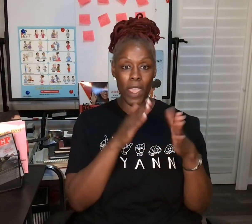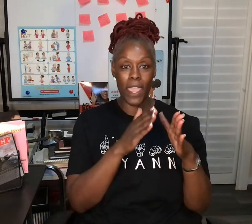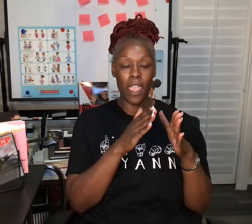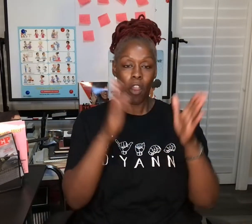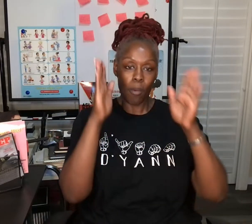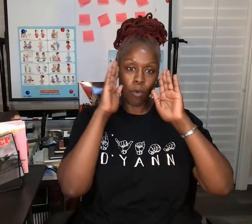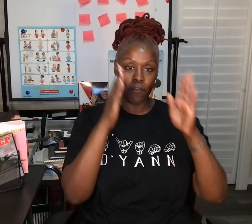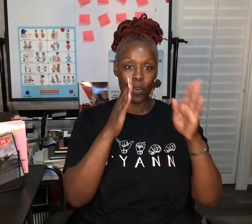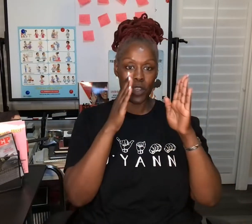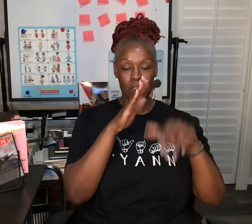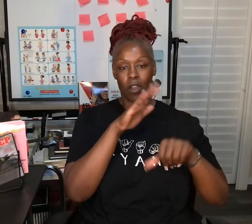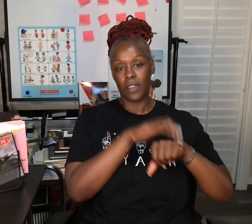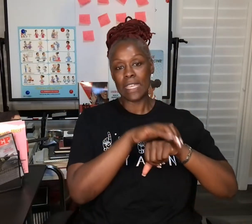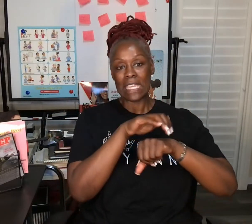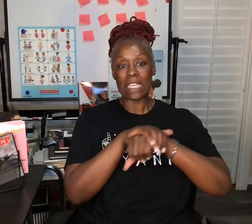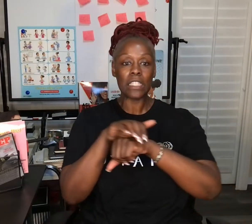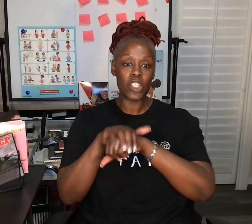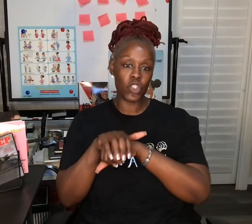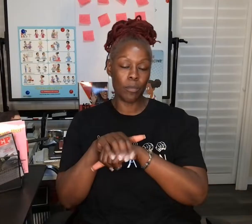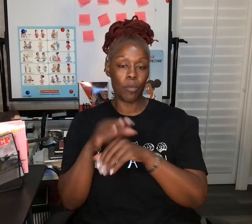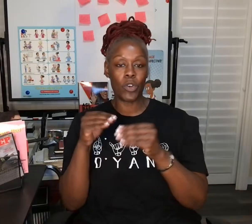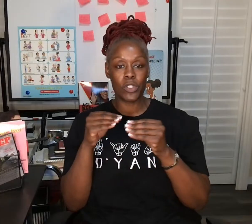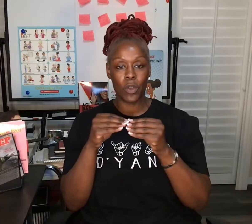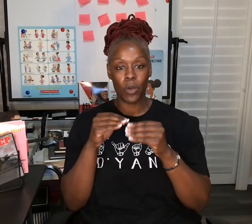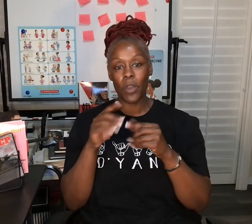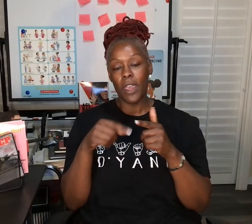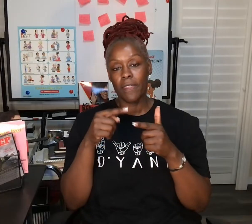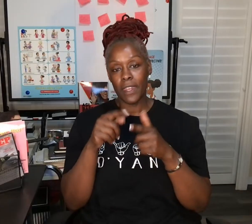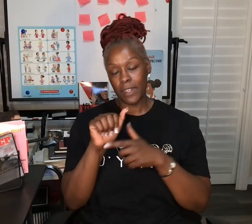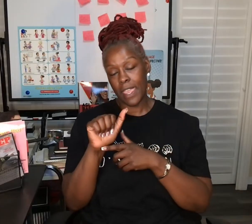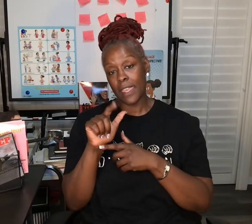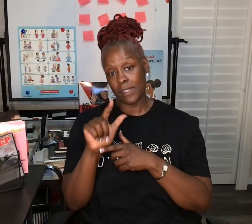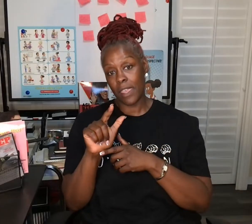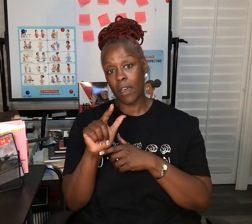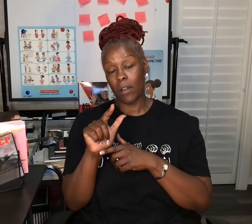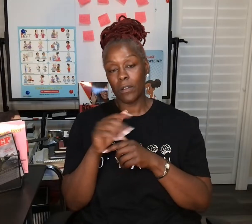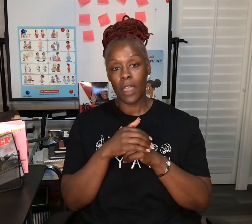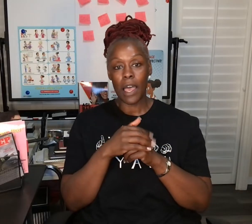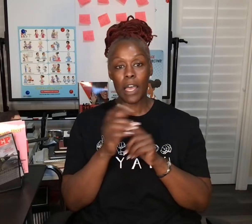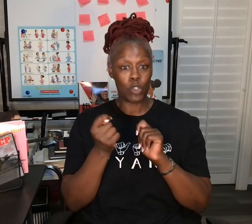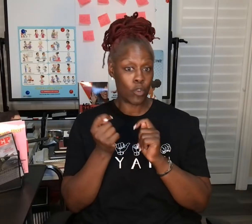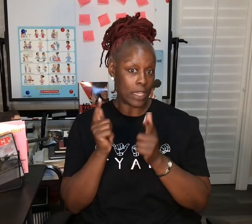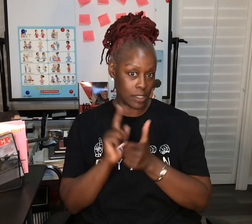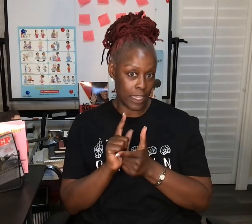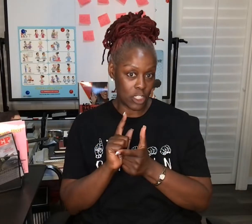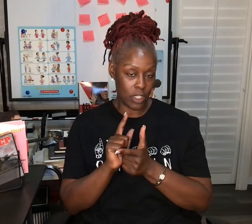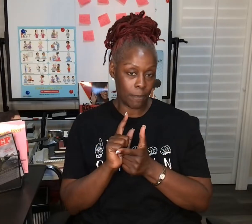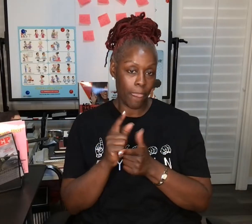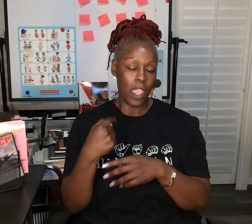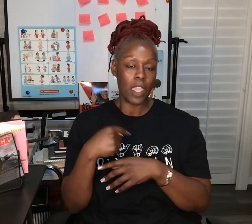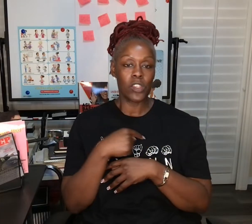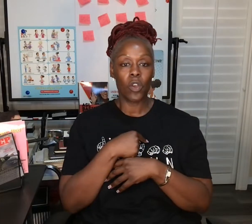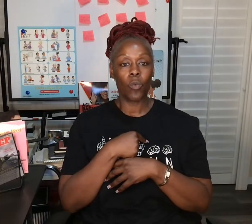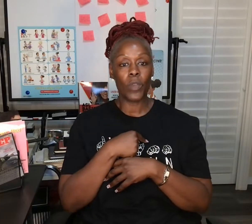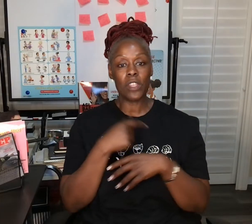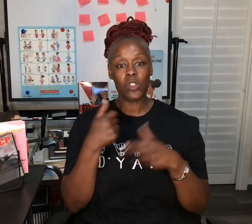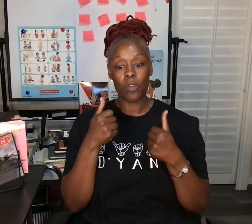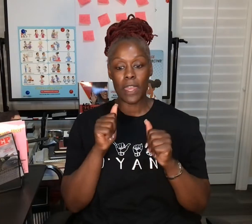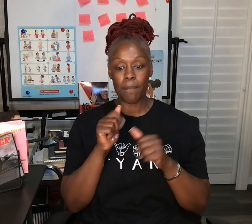way are more focused on English, more so than an ASL translation. And so we try to